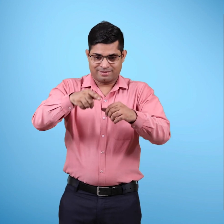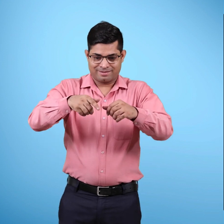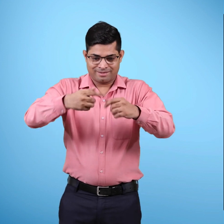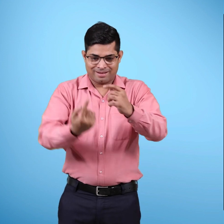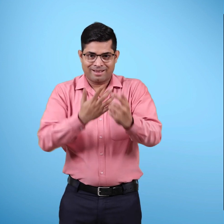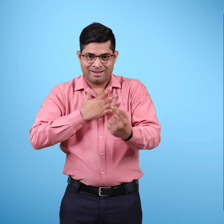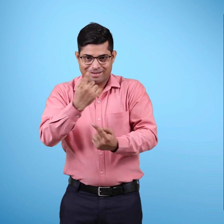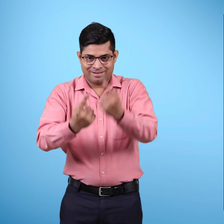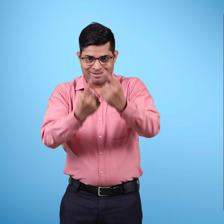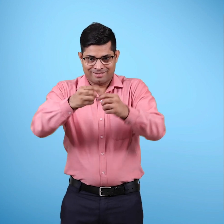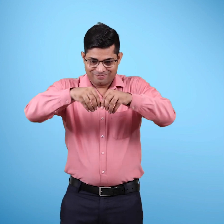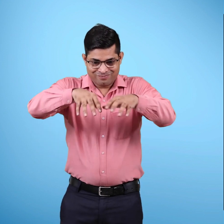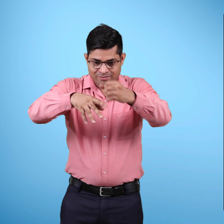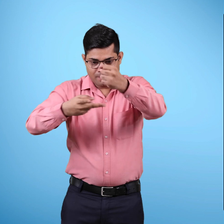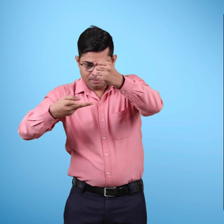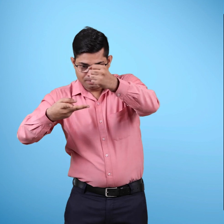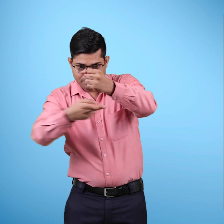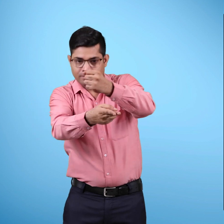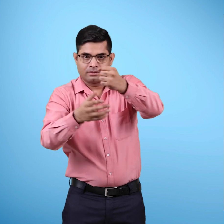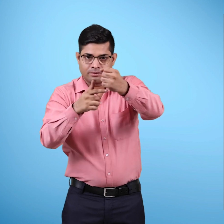Cut off the roots from the other plant